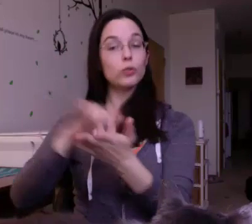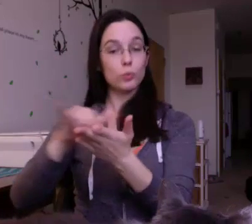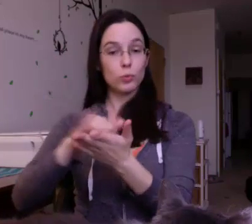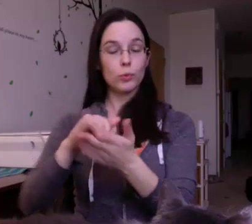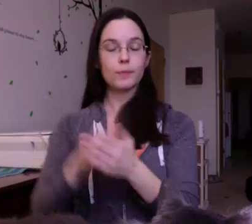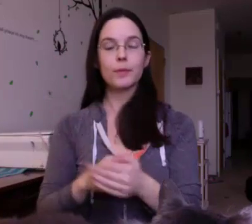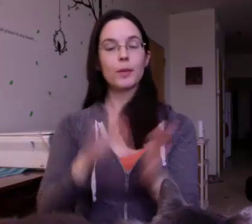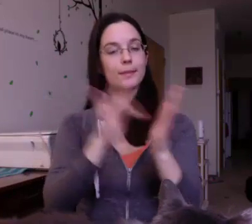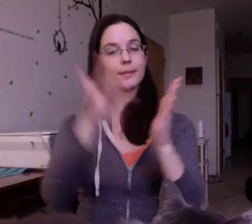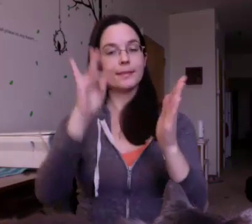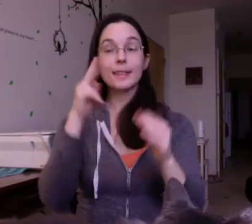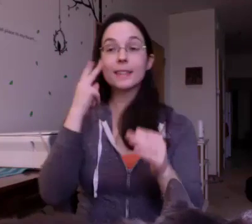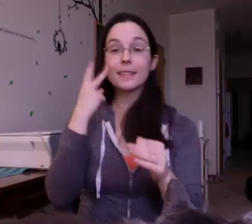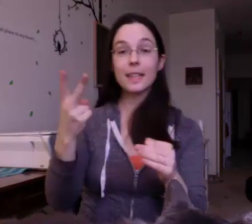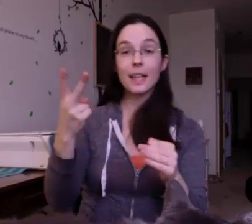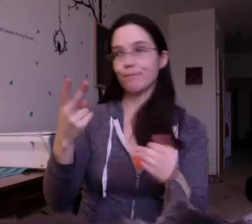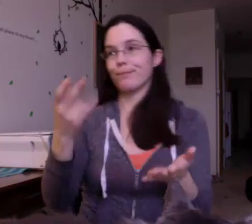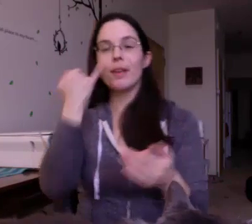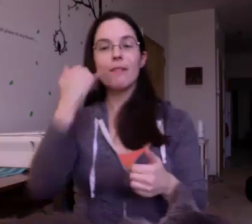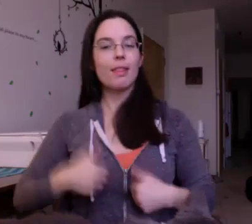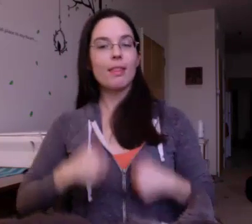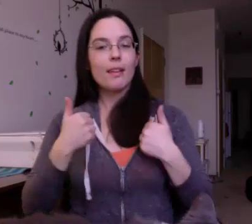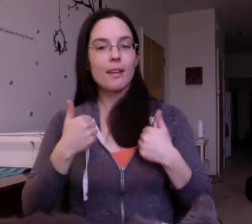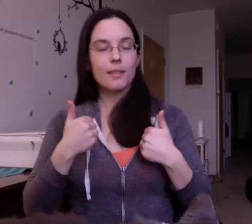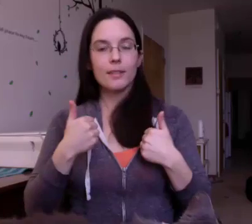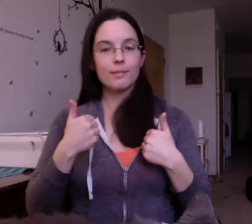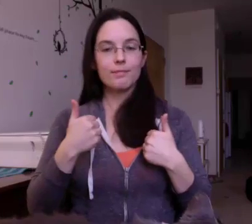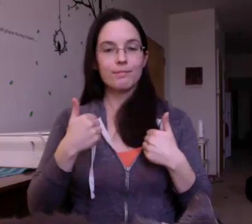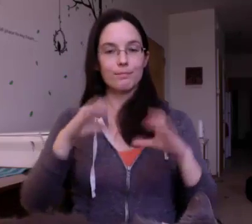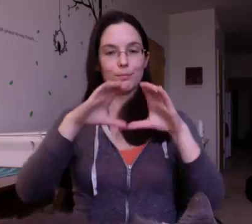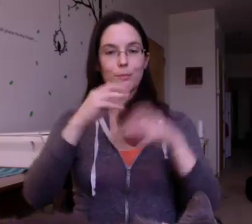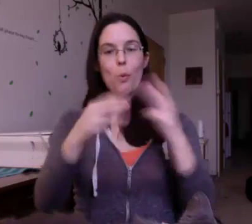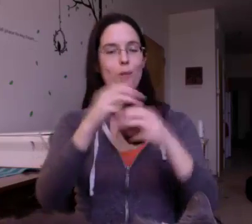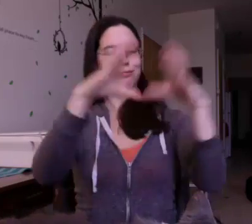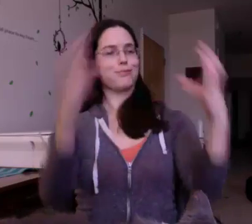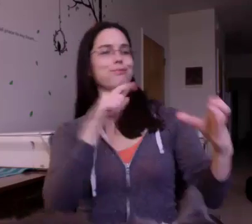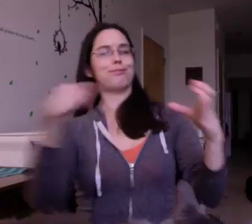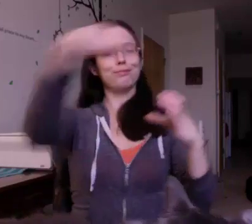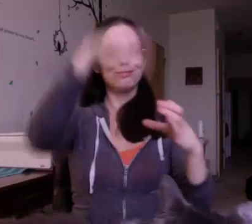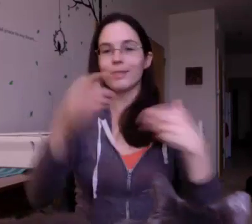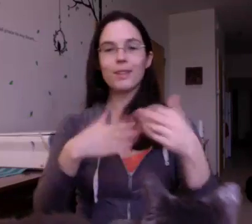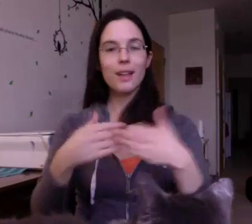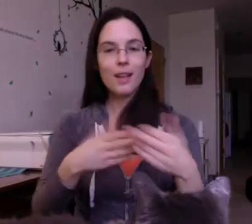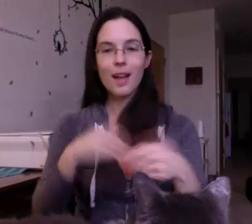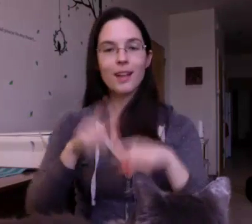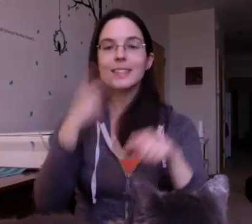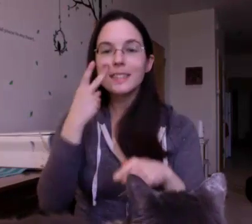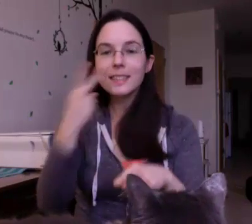Bombay, Mexico, it doesn't really matter. You move around, you have fun, you want to navigate around the museum, open the plan up,